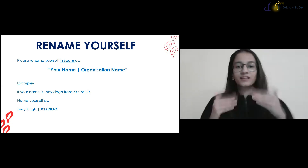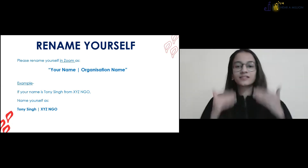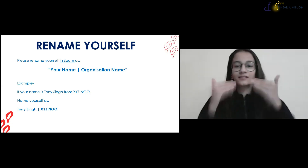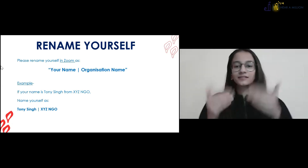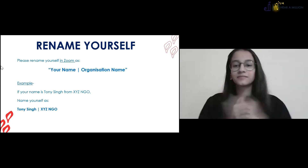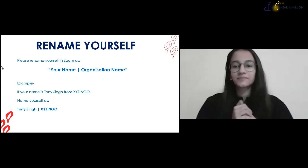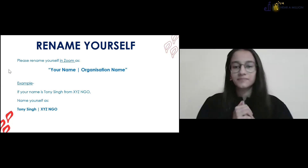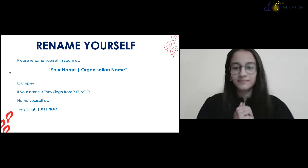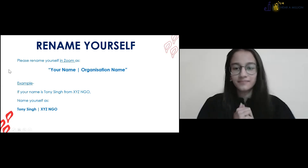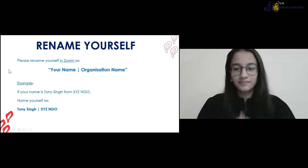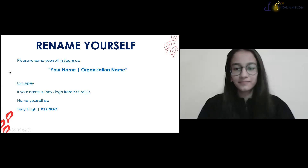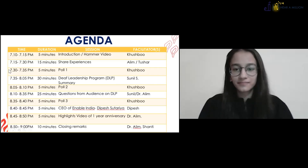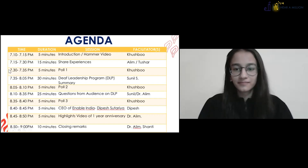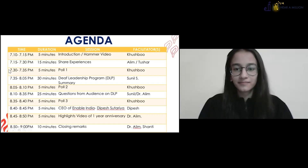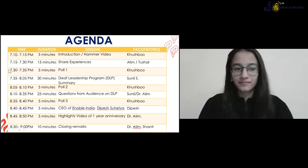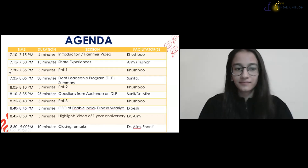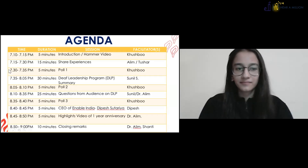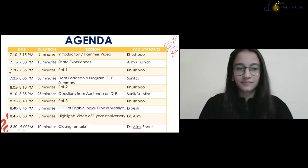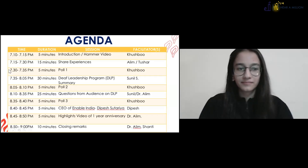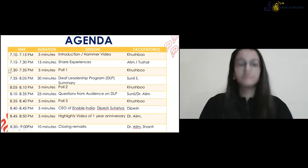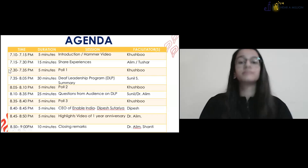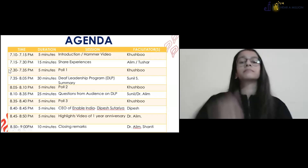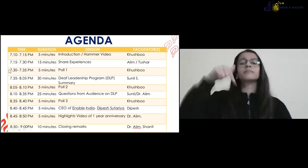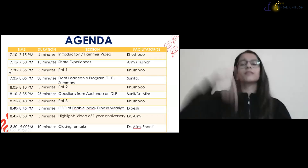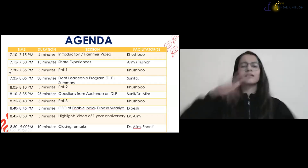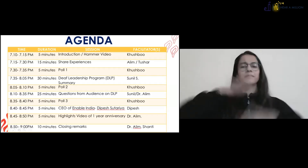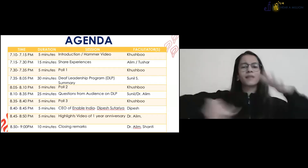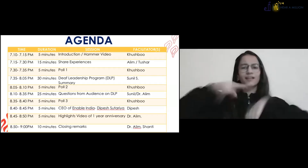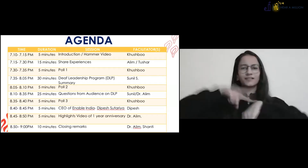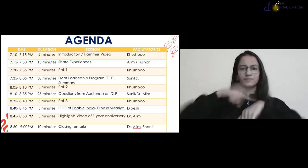Great. So can we have a next slide, please?